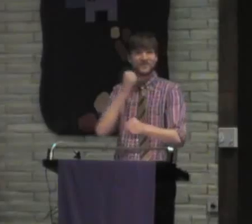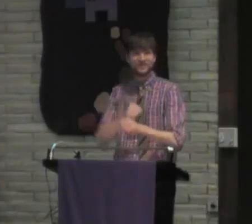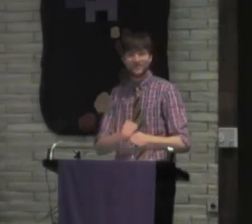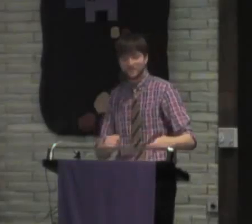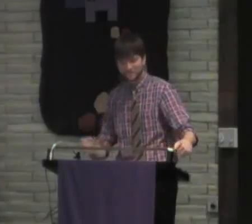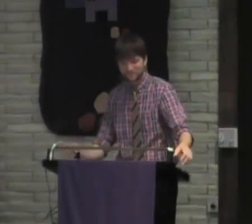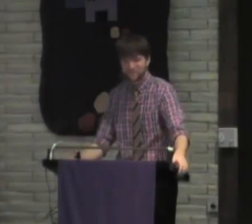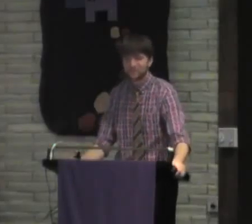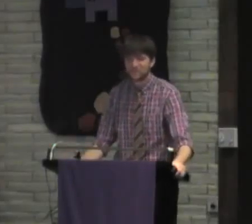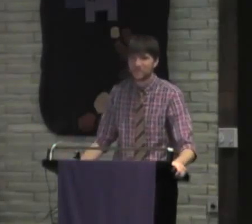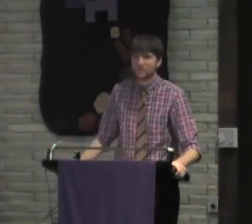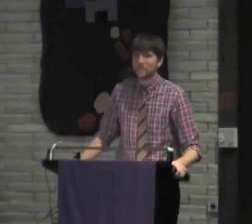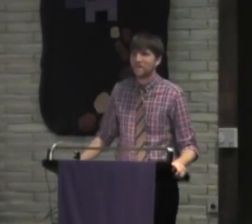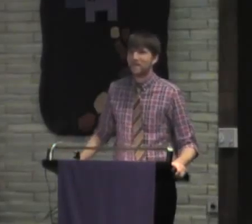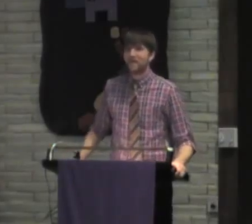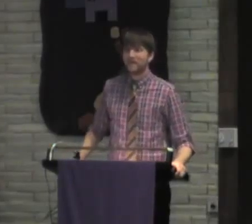Happy New Year.